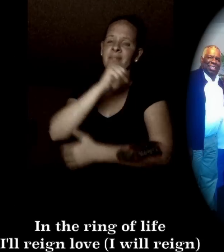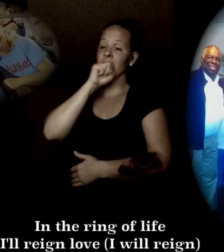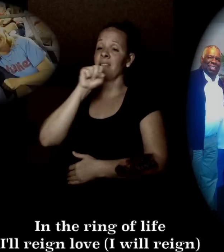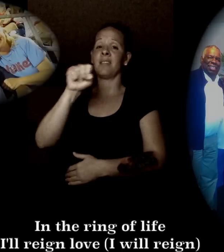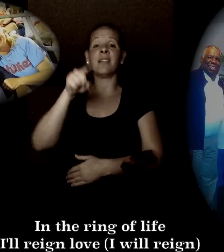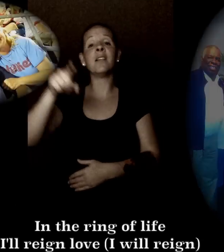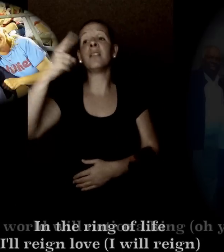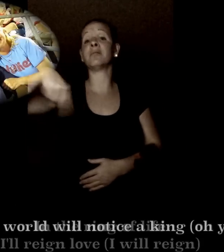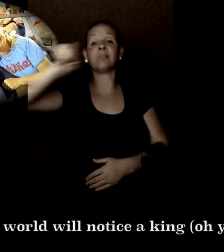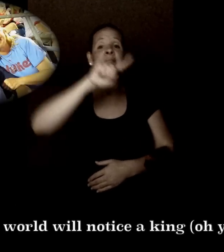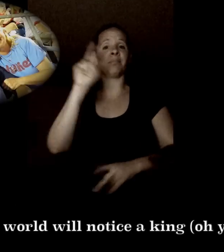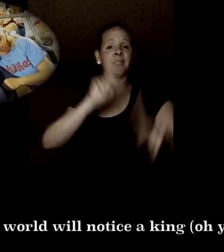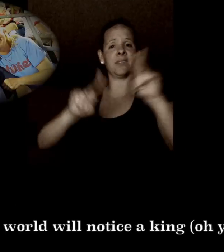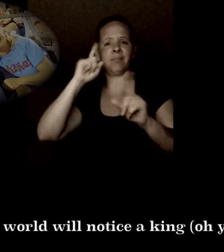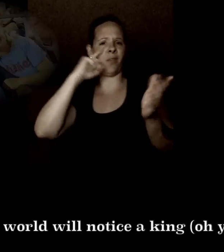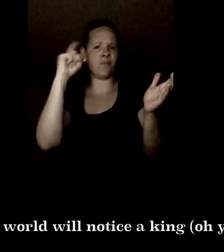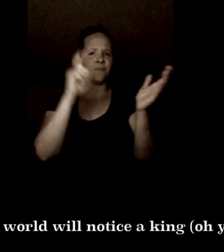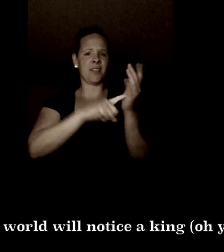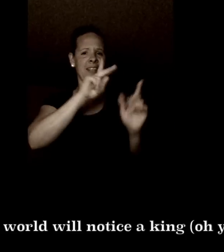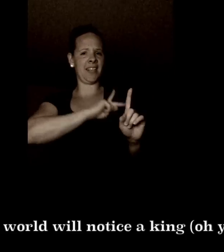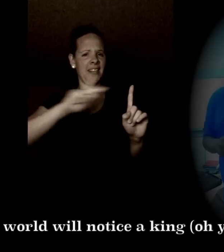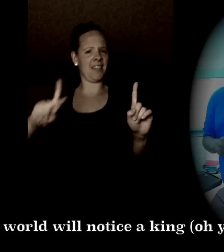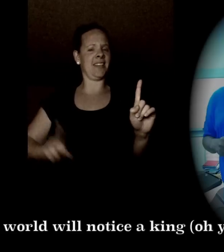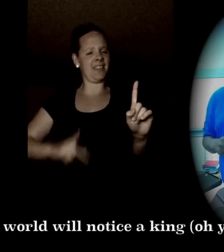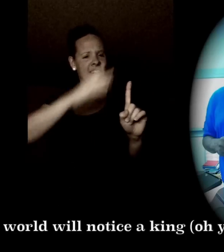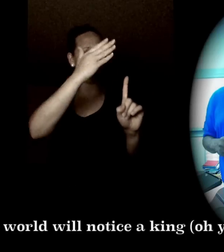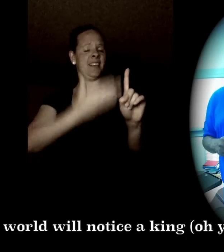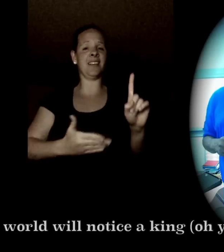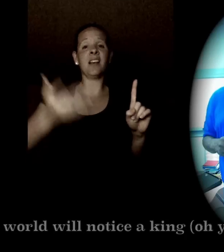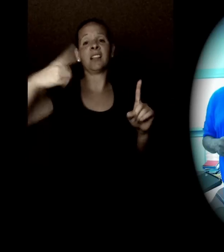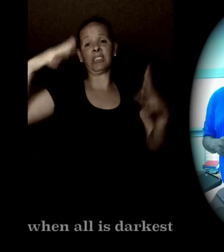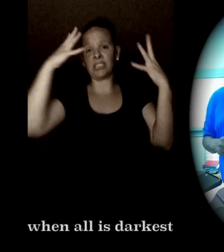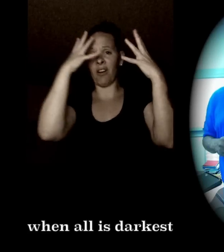will rain, and the world will notice a king.